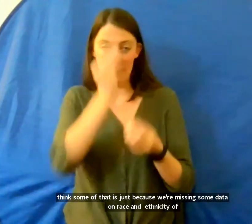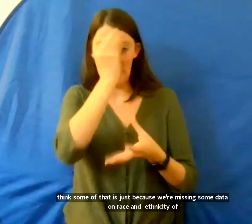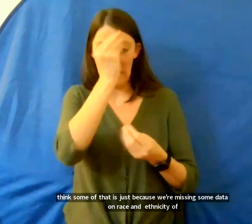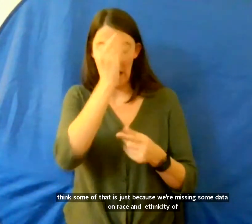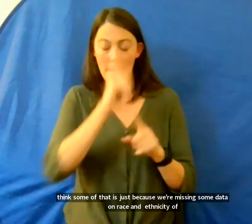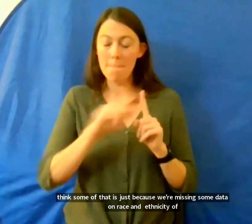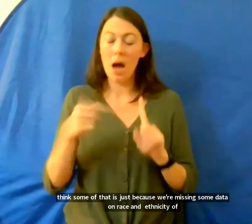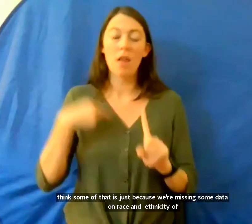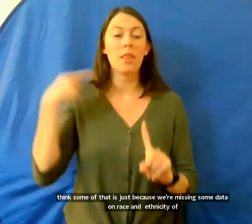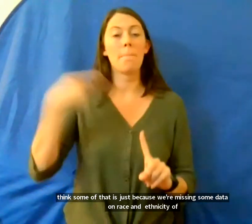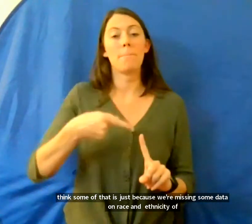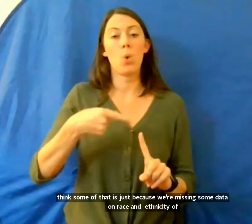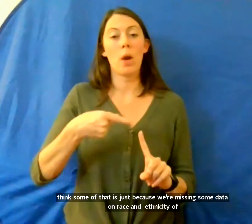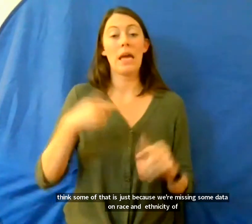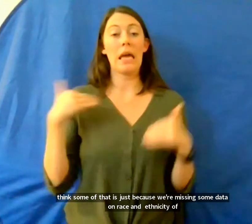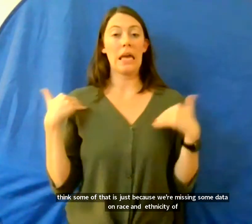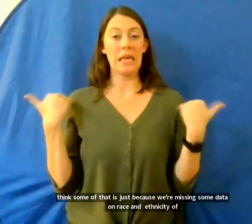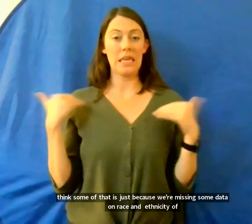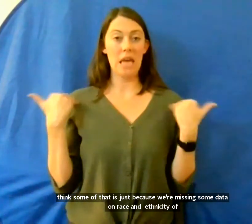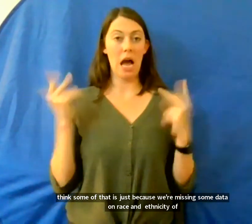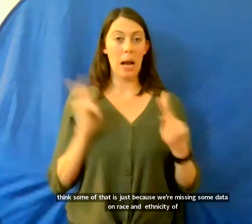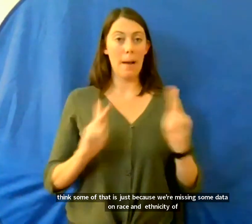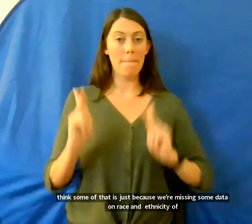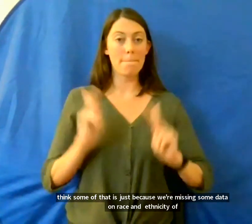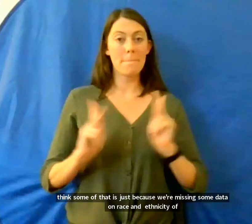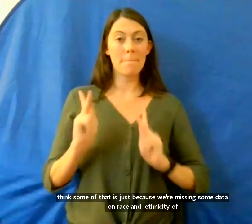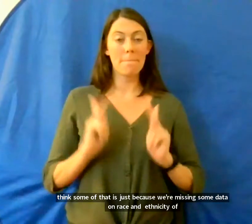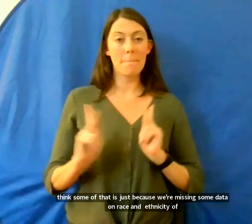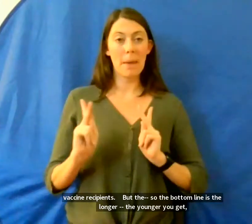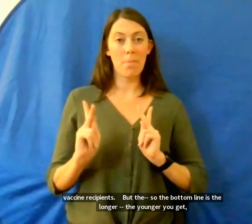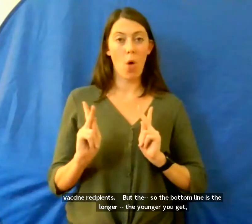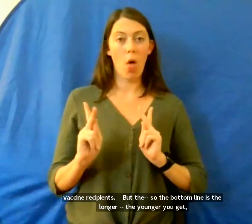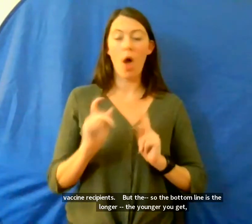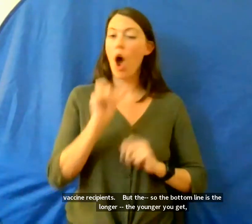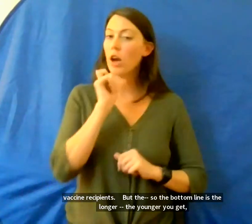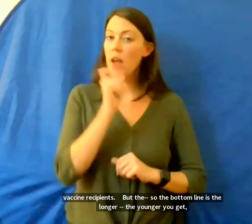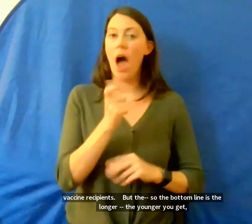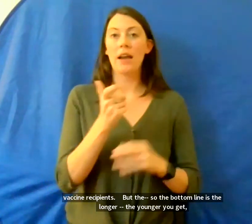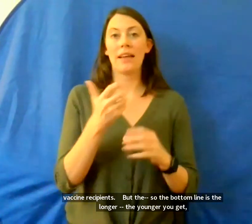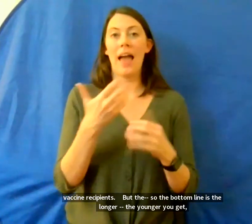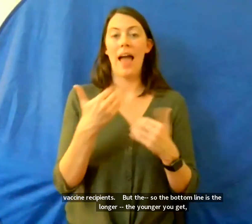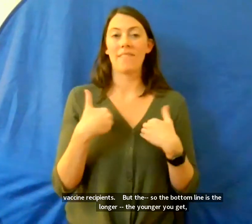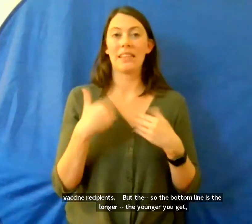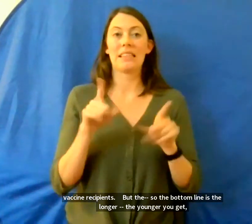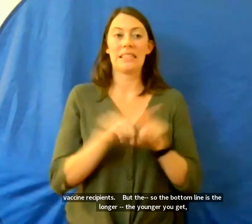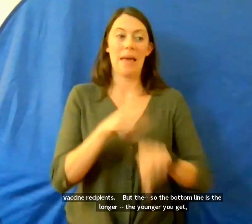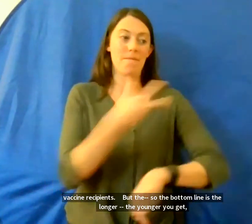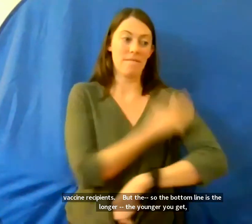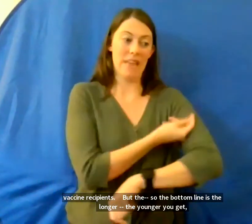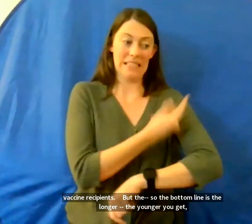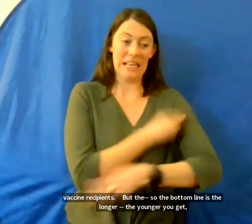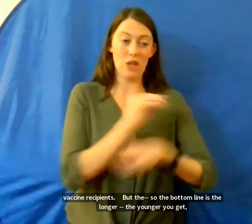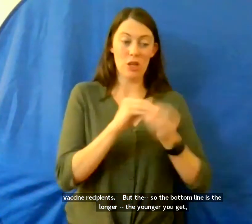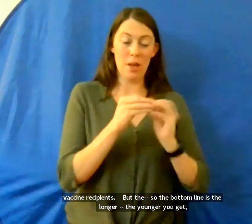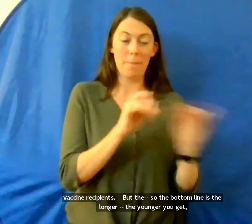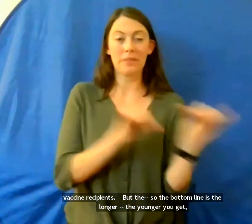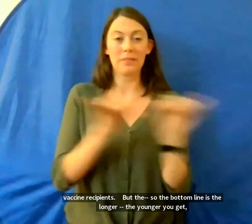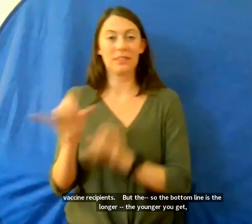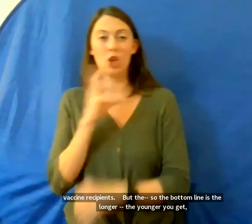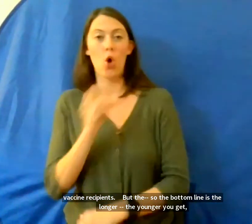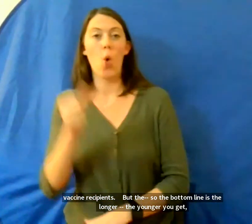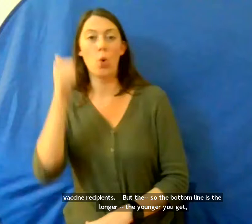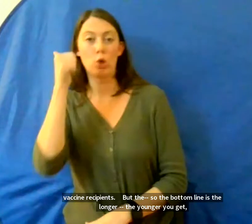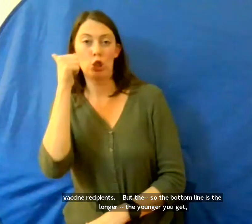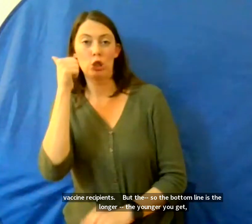line is the younger you get, the lower the rates are, and then in particularly Black and